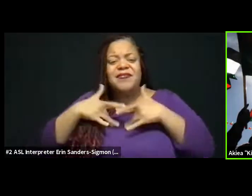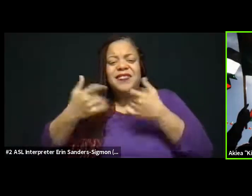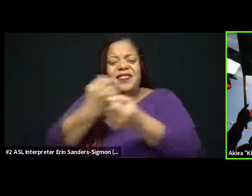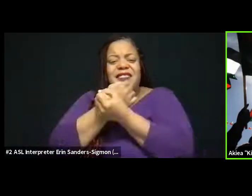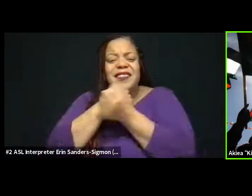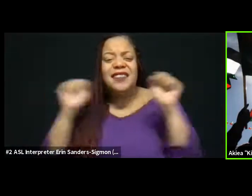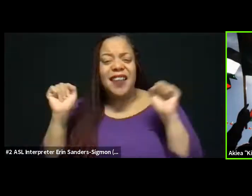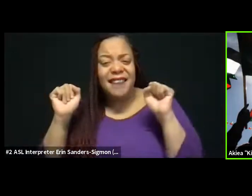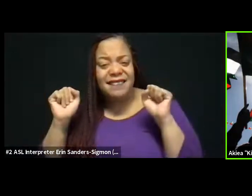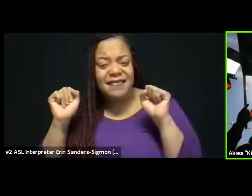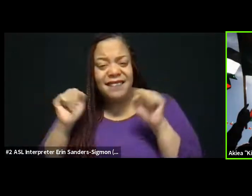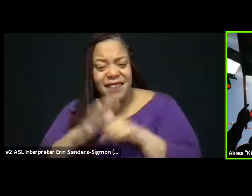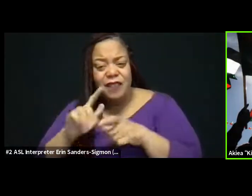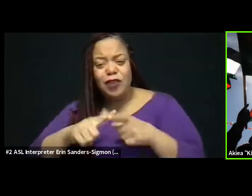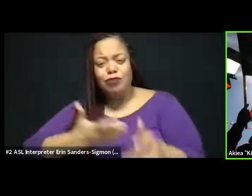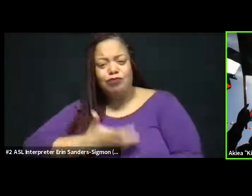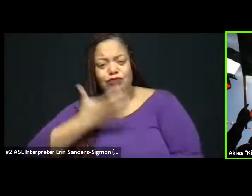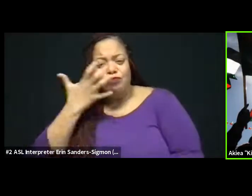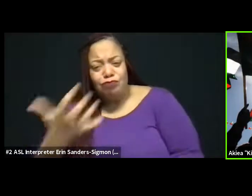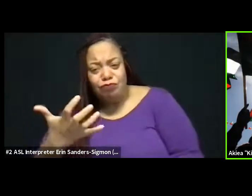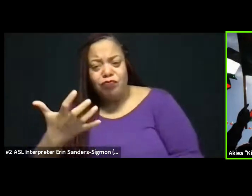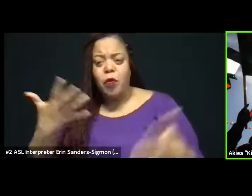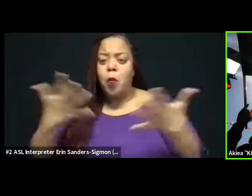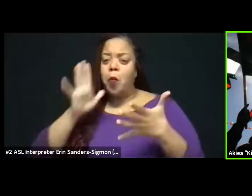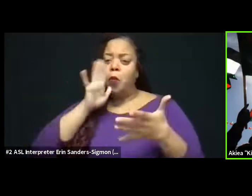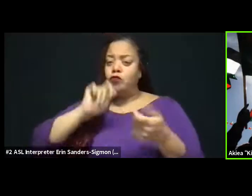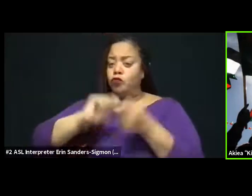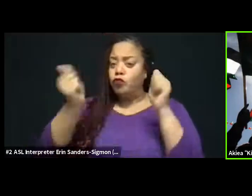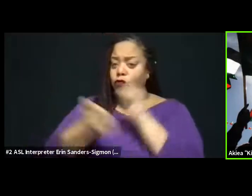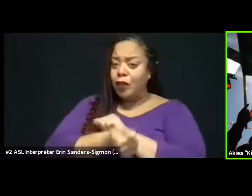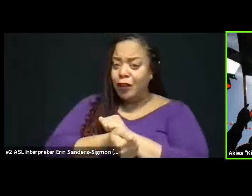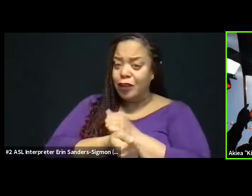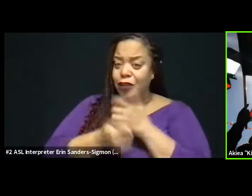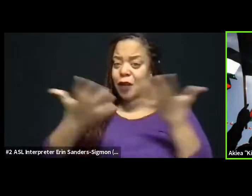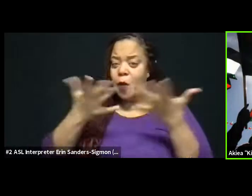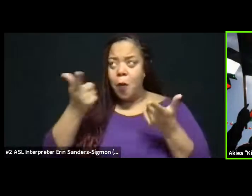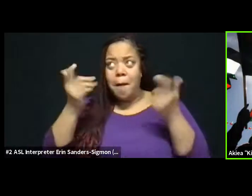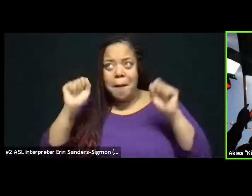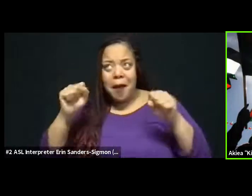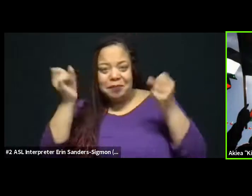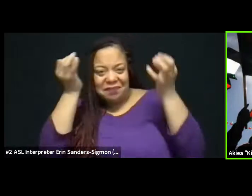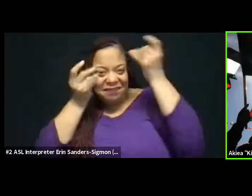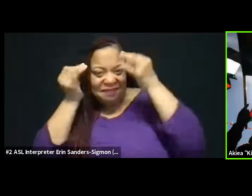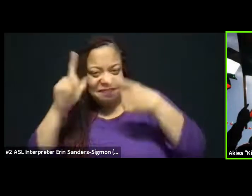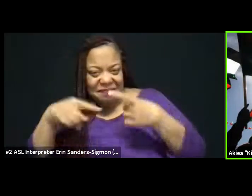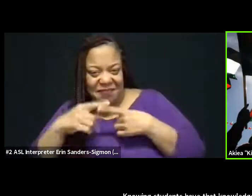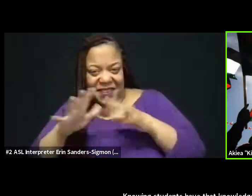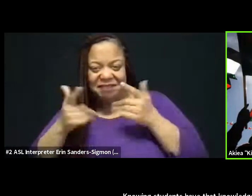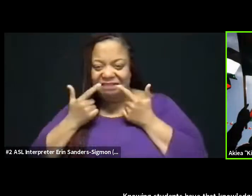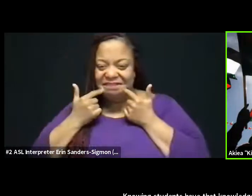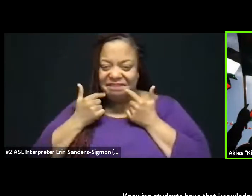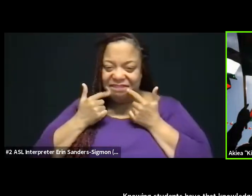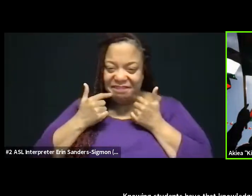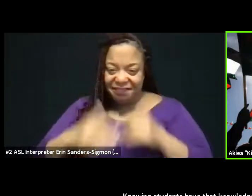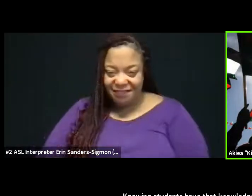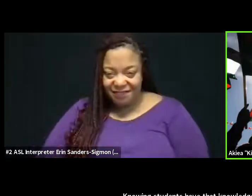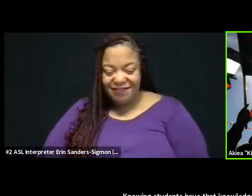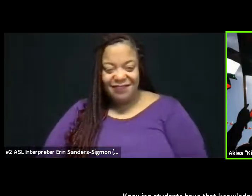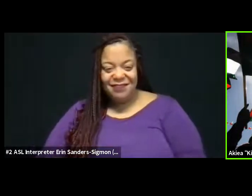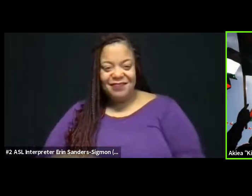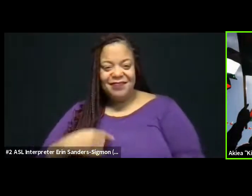what they would have changed, what they might be wondering about. I wonder why we had to do it this way and not that